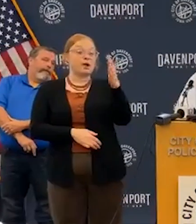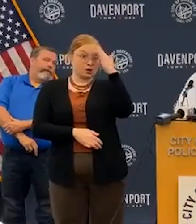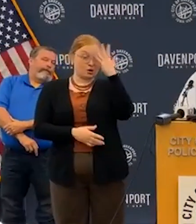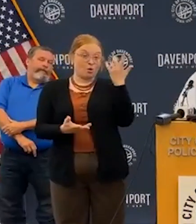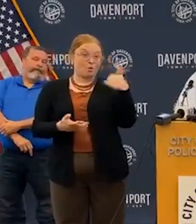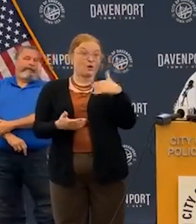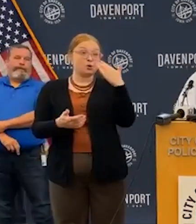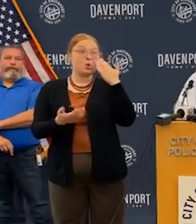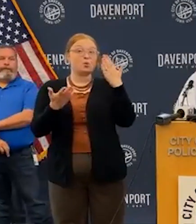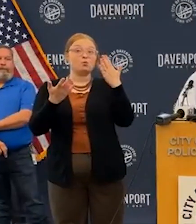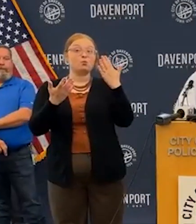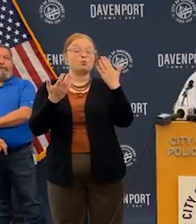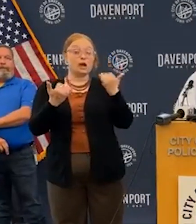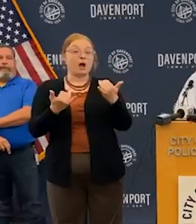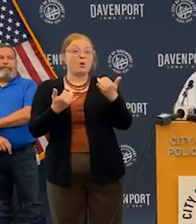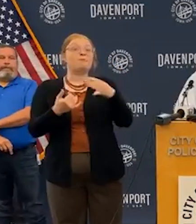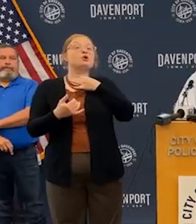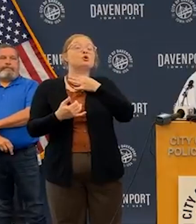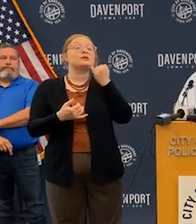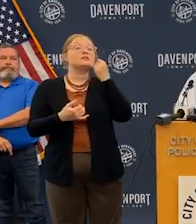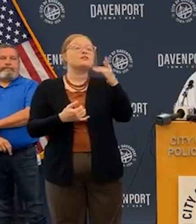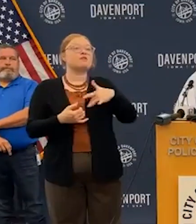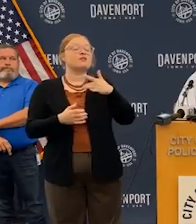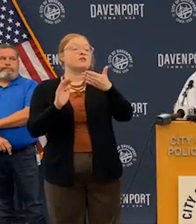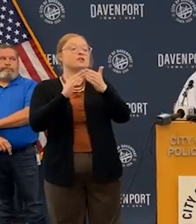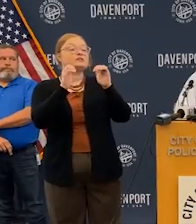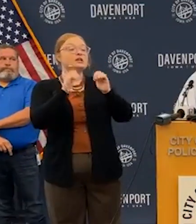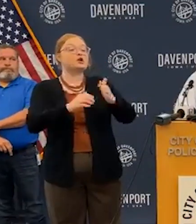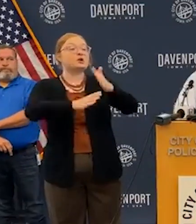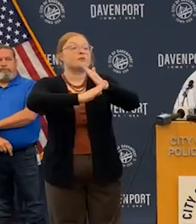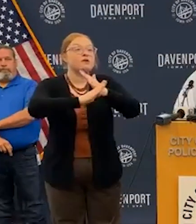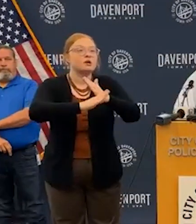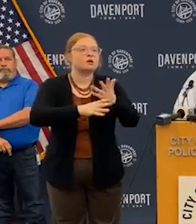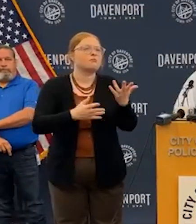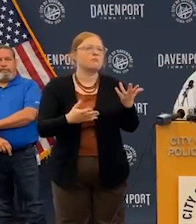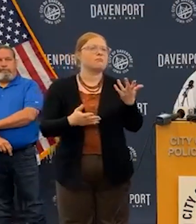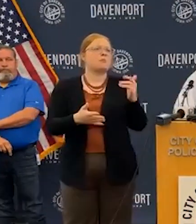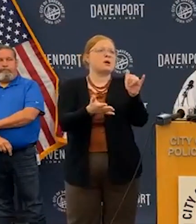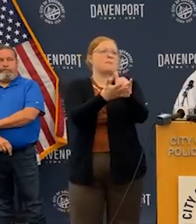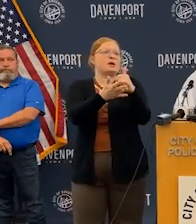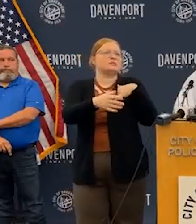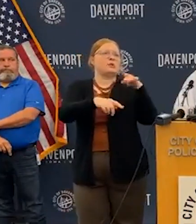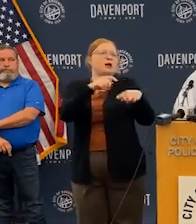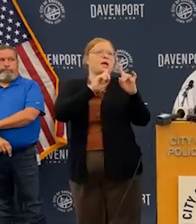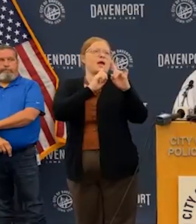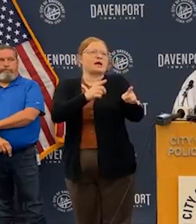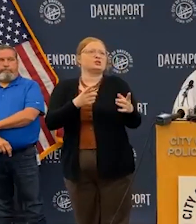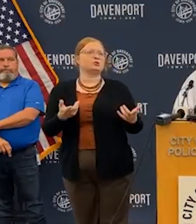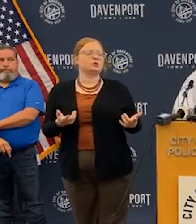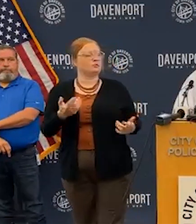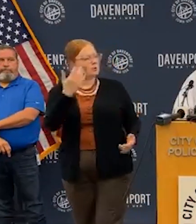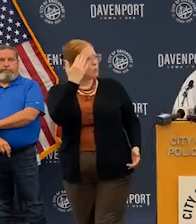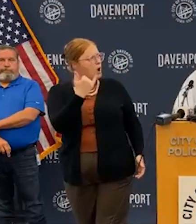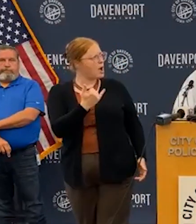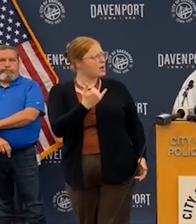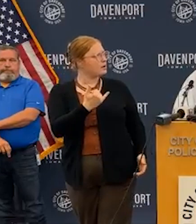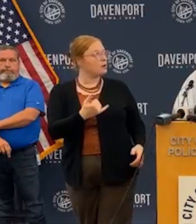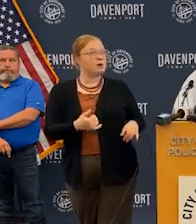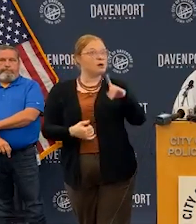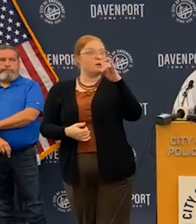this? I can't answer that question. Why? Because I don't know that. I don't know that anybody can